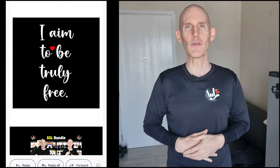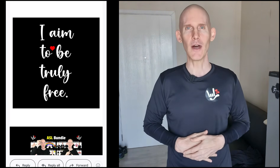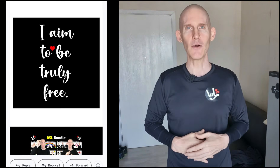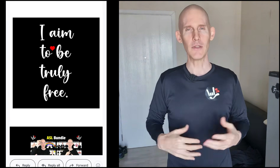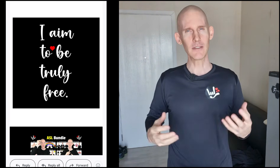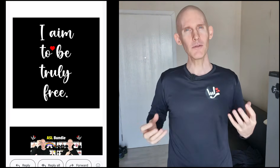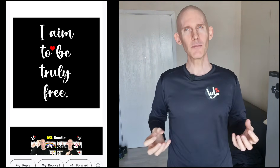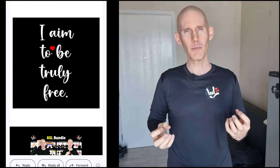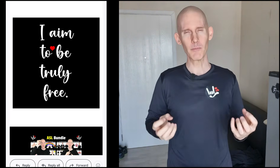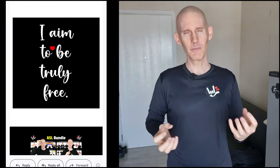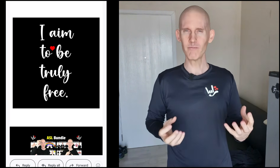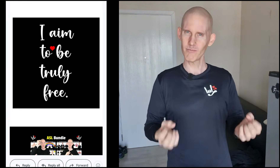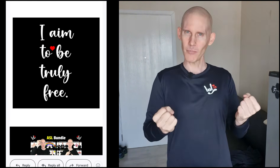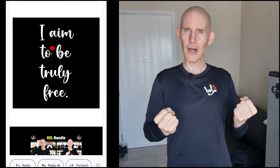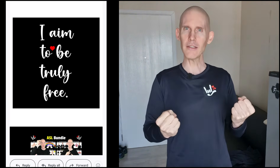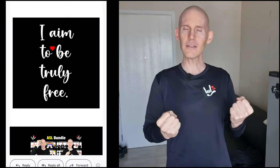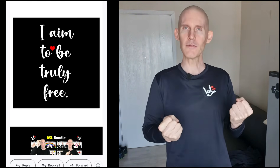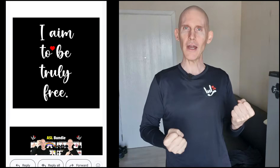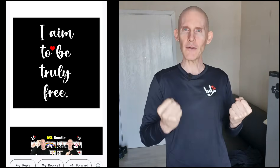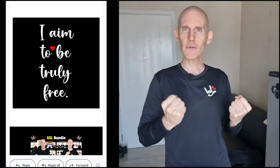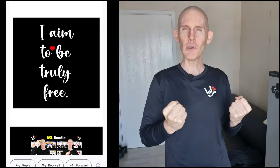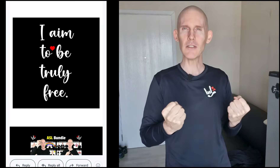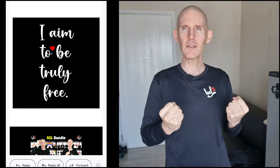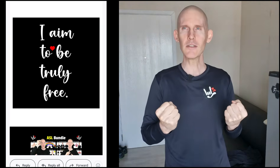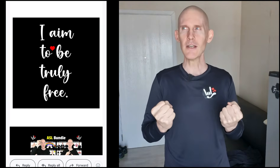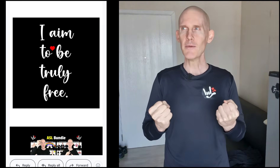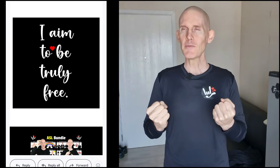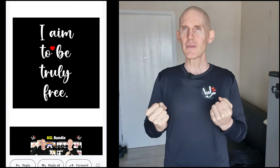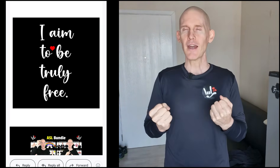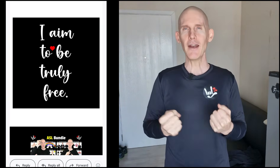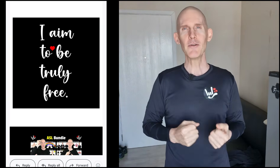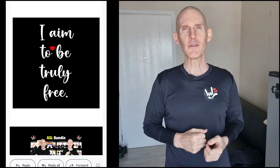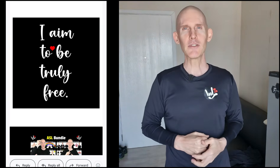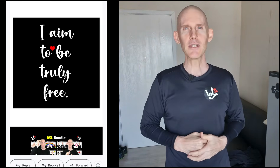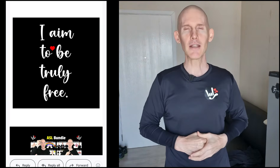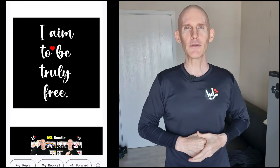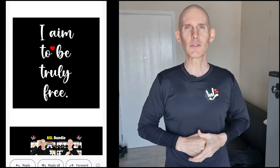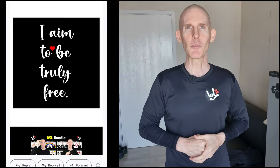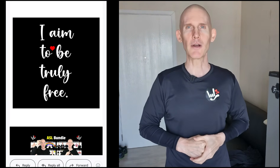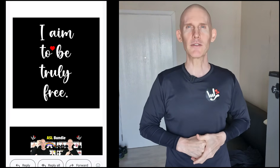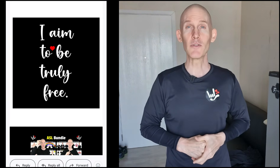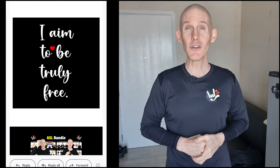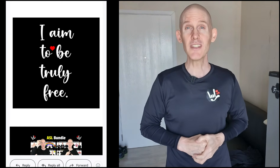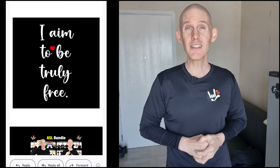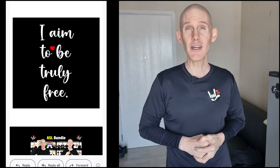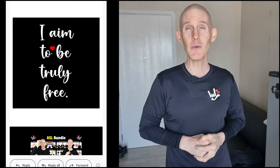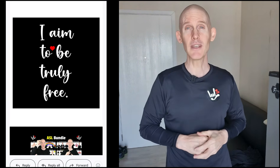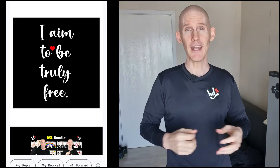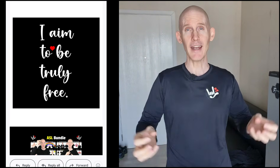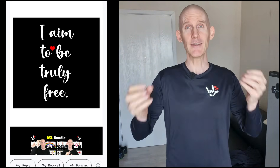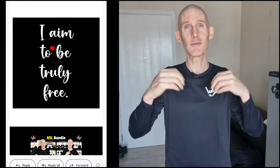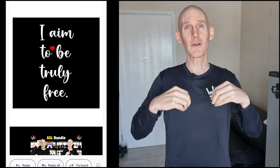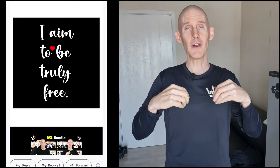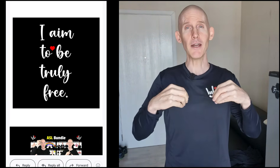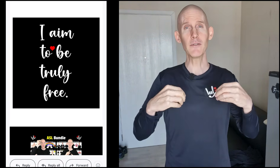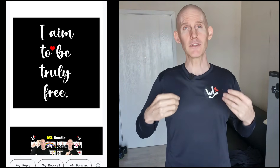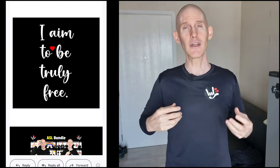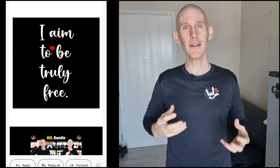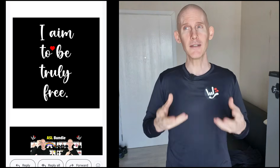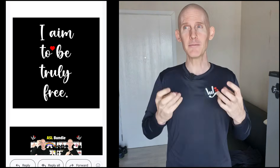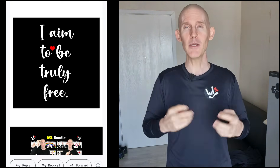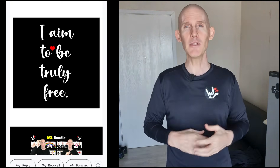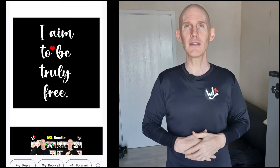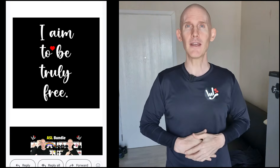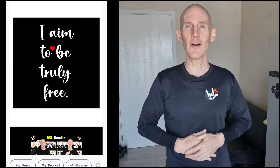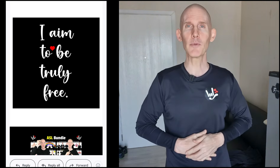it out loud. These little positive affirmations, I don't know, they're just like little sparks of goodness that we can add into our lives, and